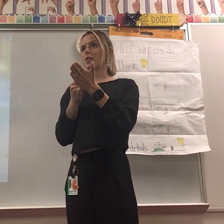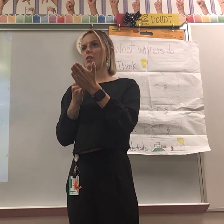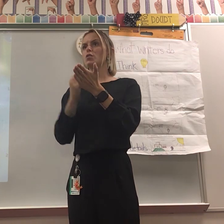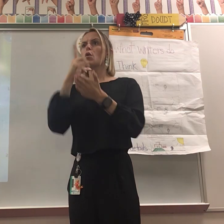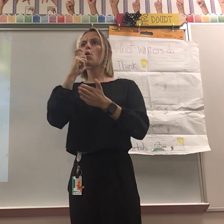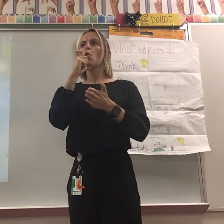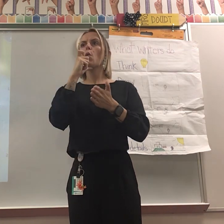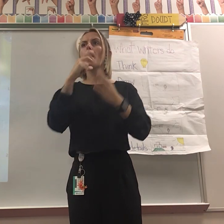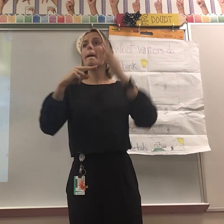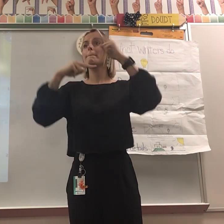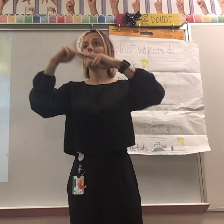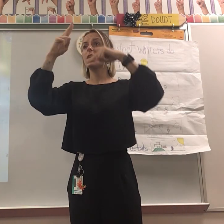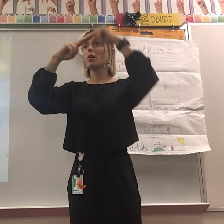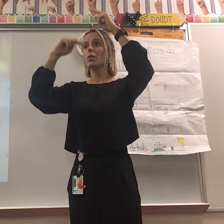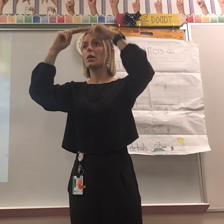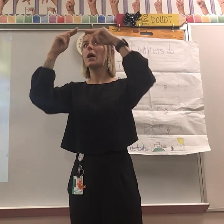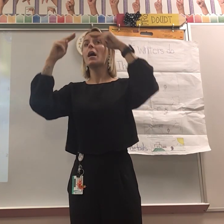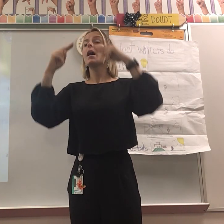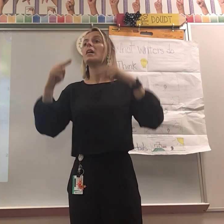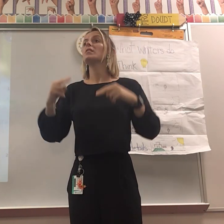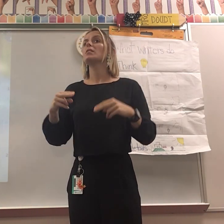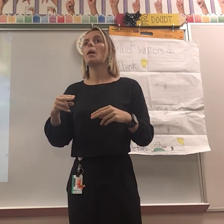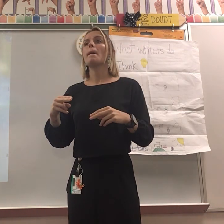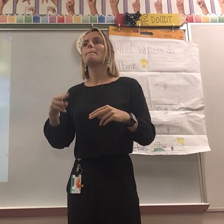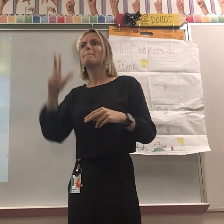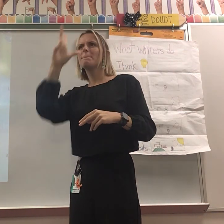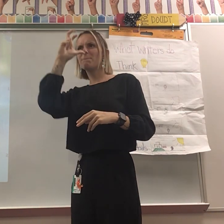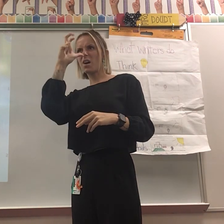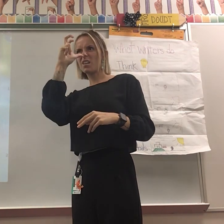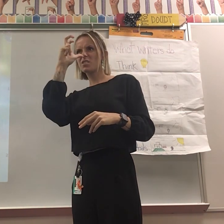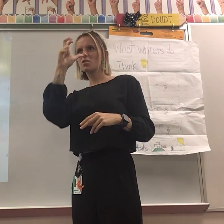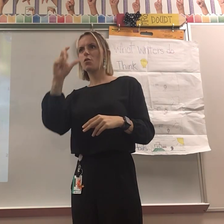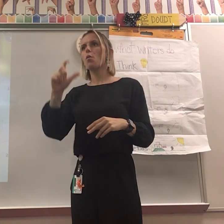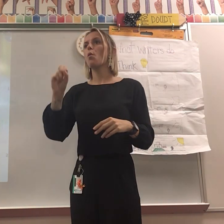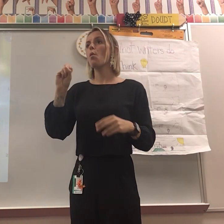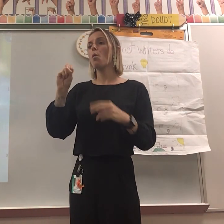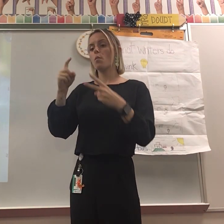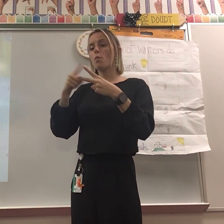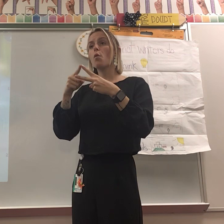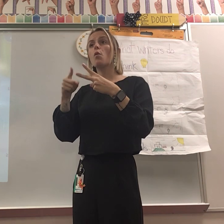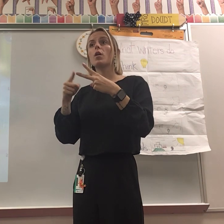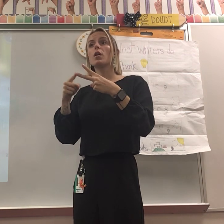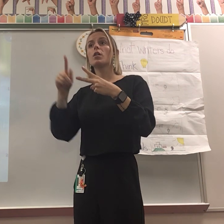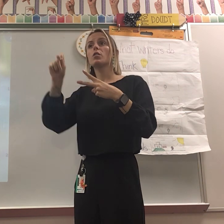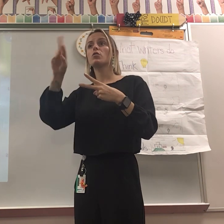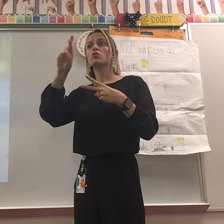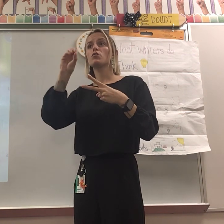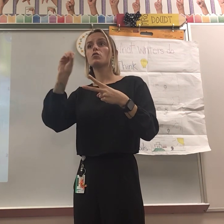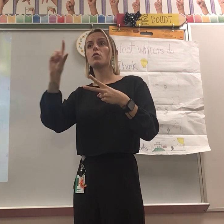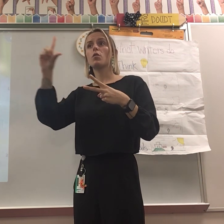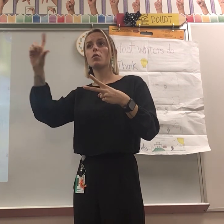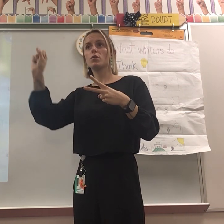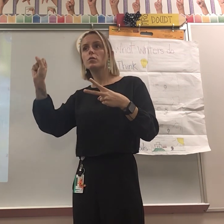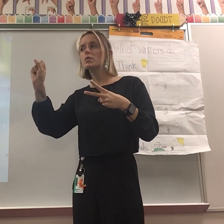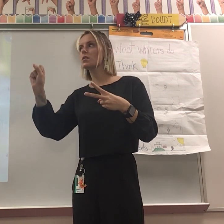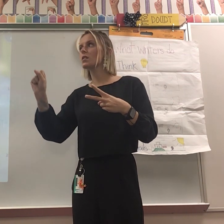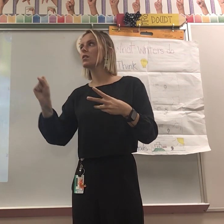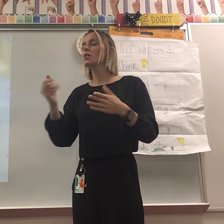can also quote the author. So everything else in that text that is not inside of quotation marks is something that